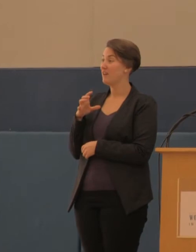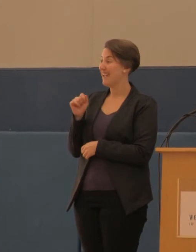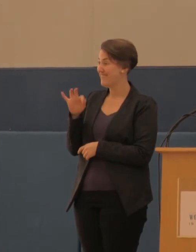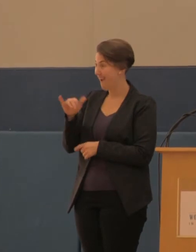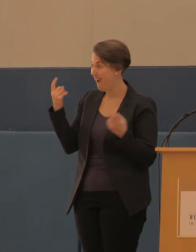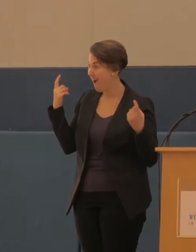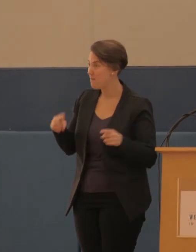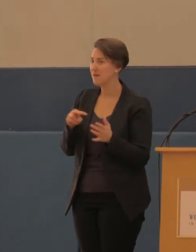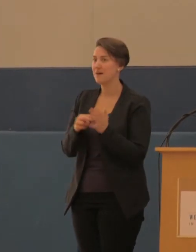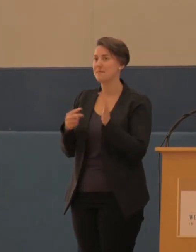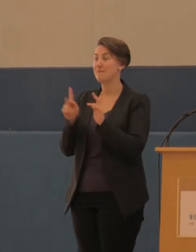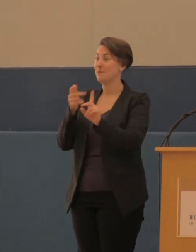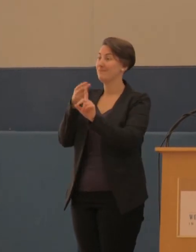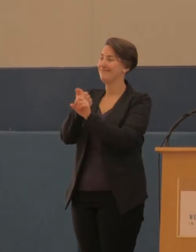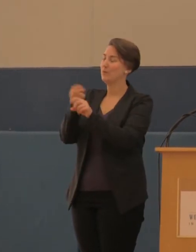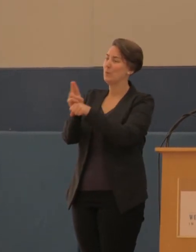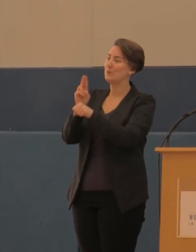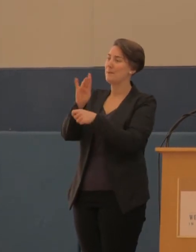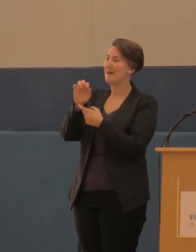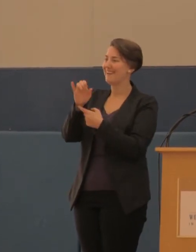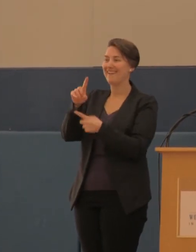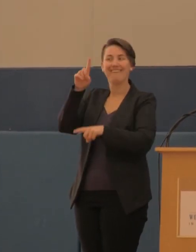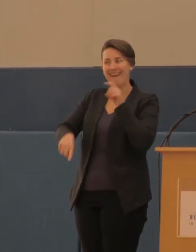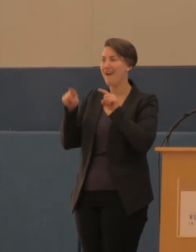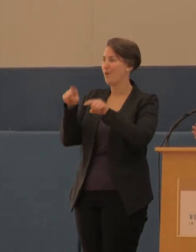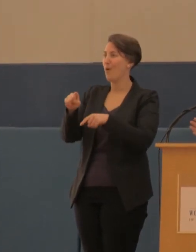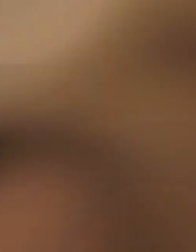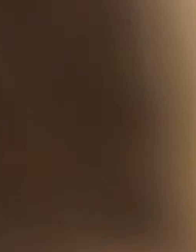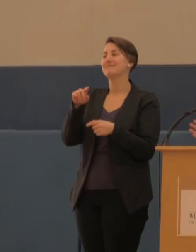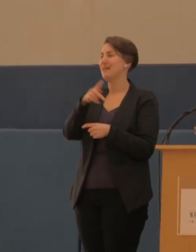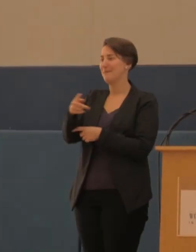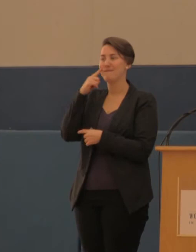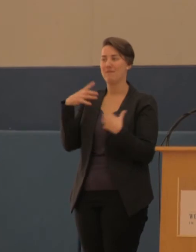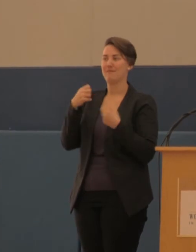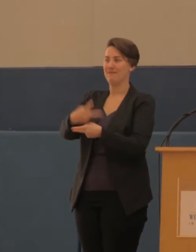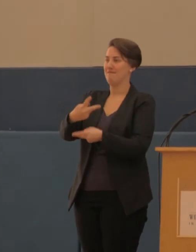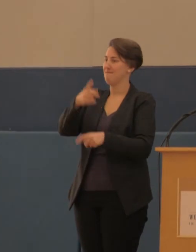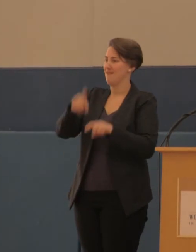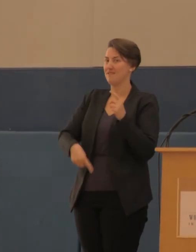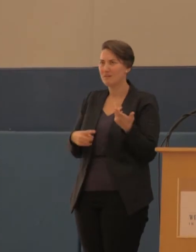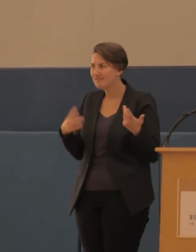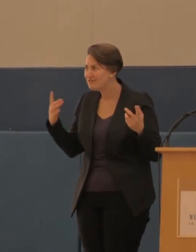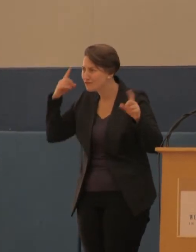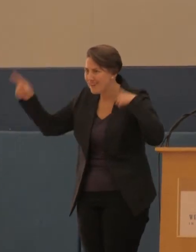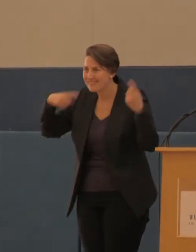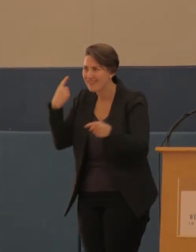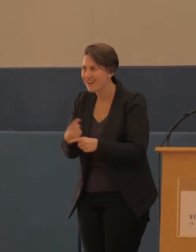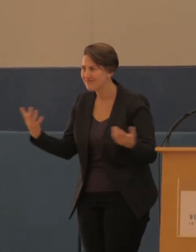coming to Planned Parenthood centers for care, which is crazy, right? Yeah, crazy. My God.